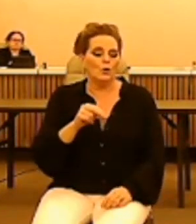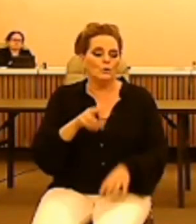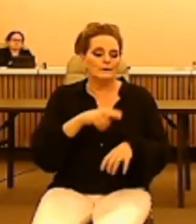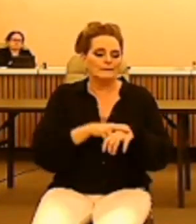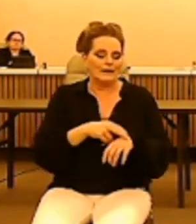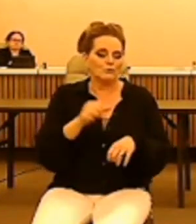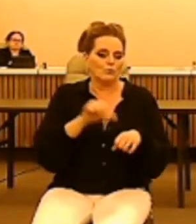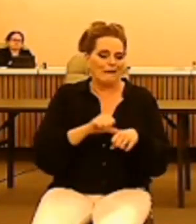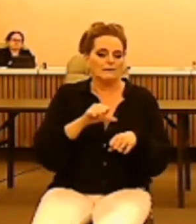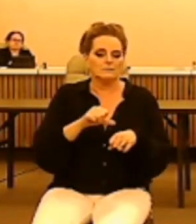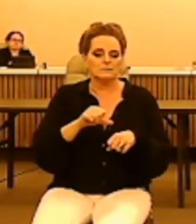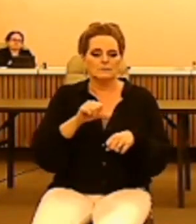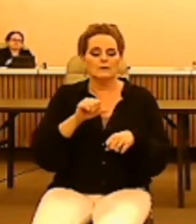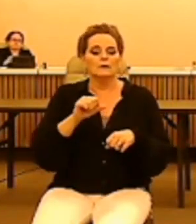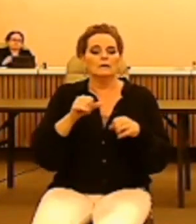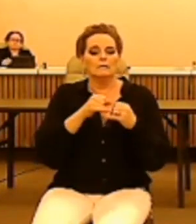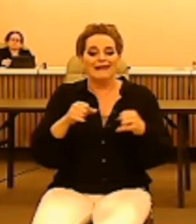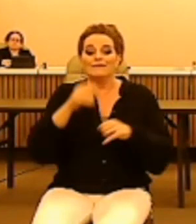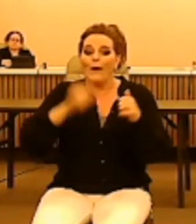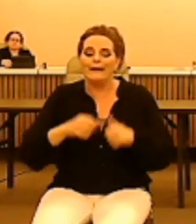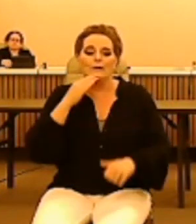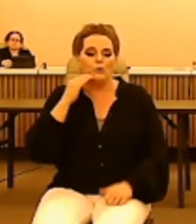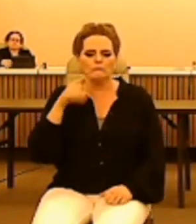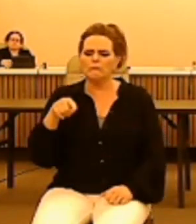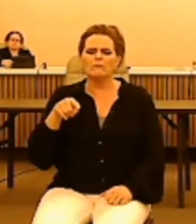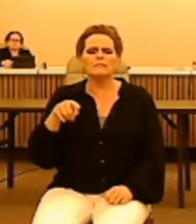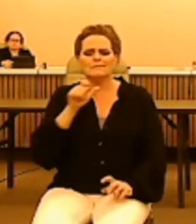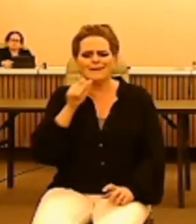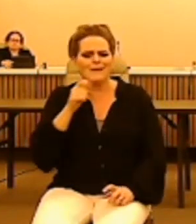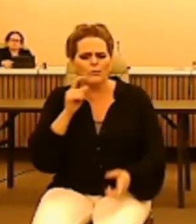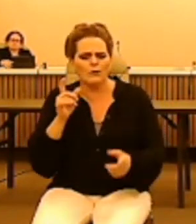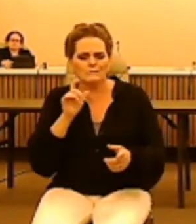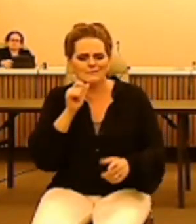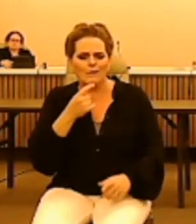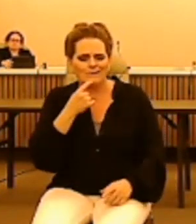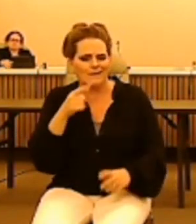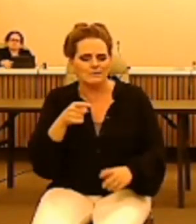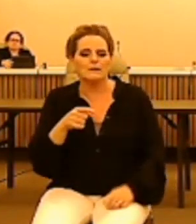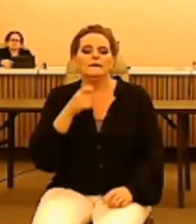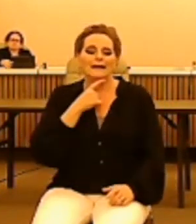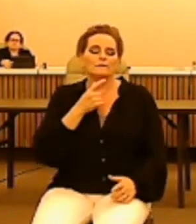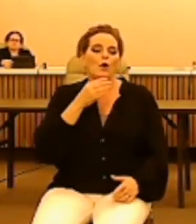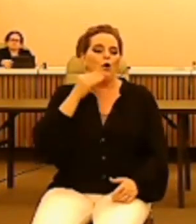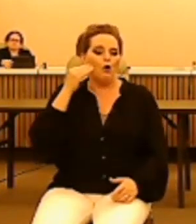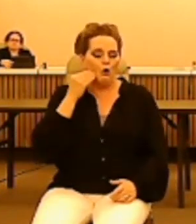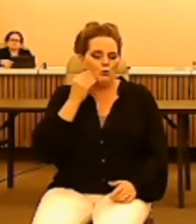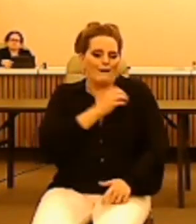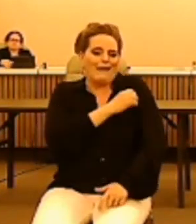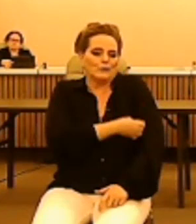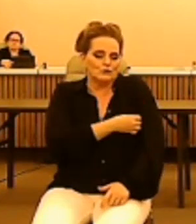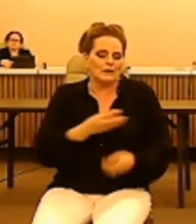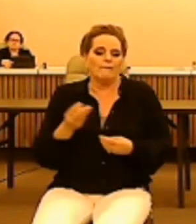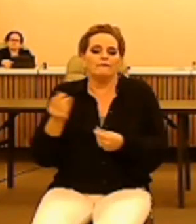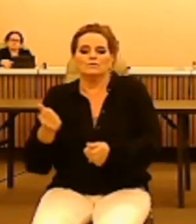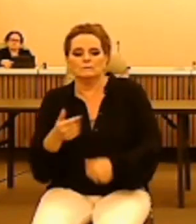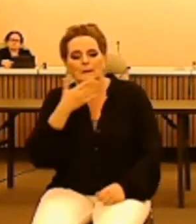home. This does not say that. This is just having home energy efficiency and better